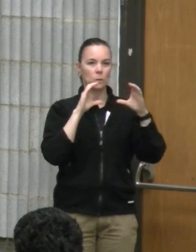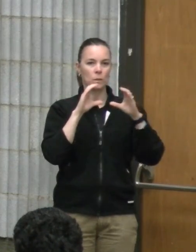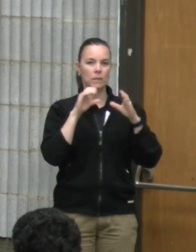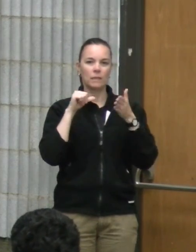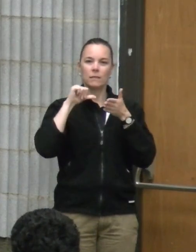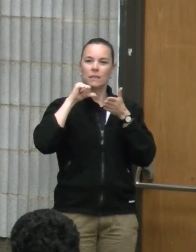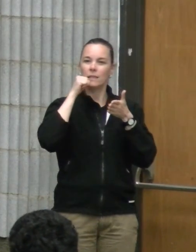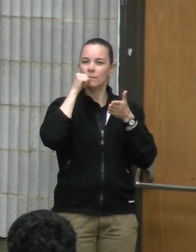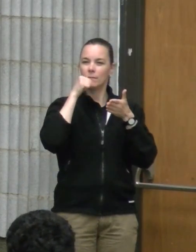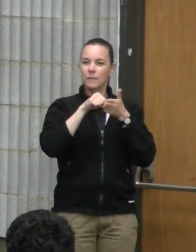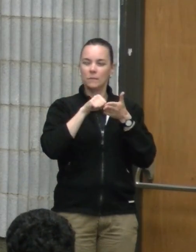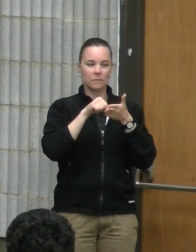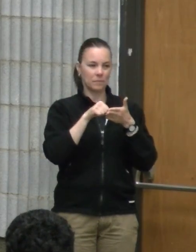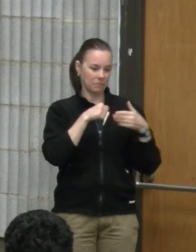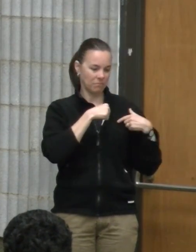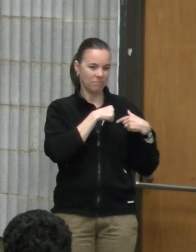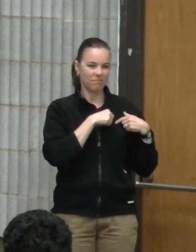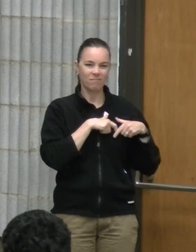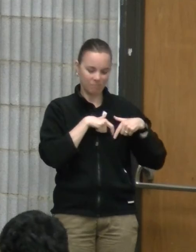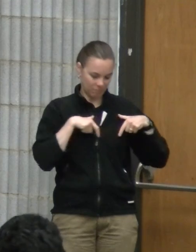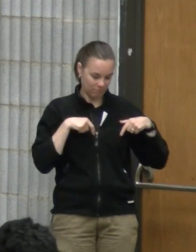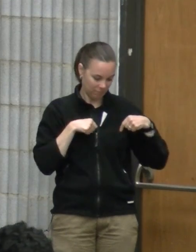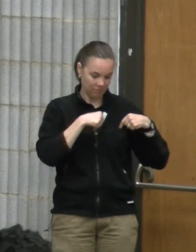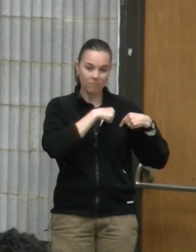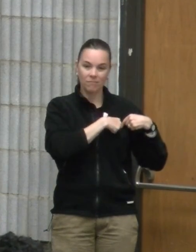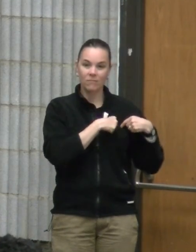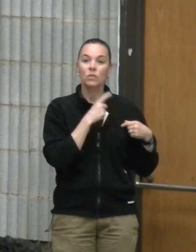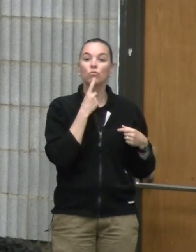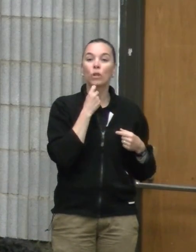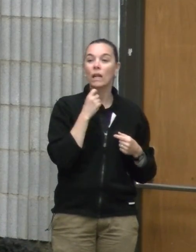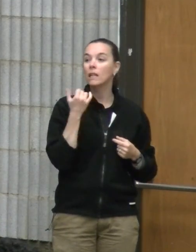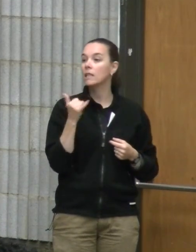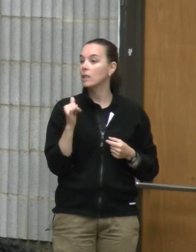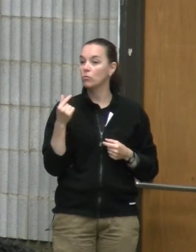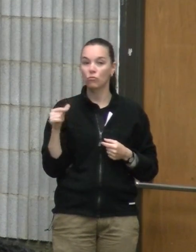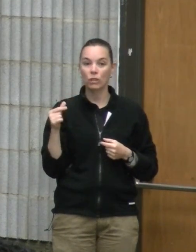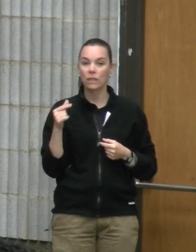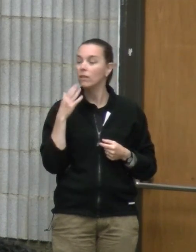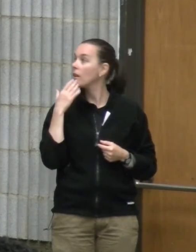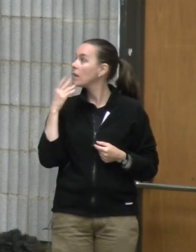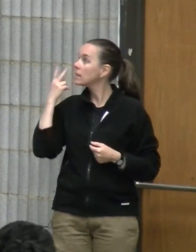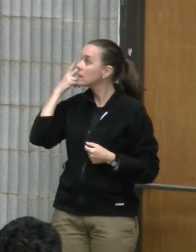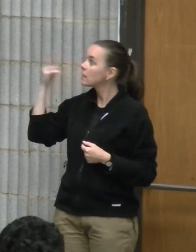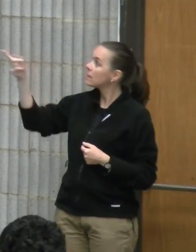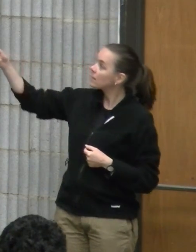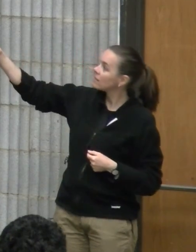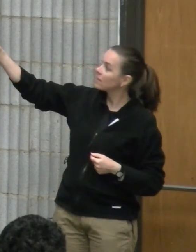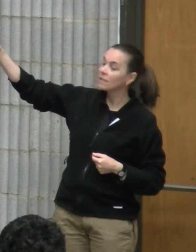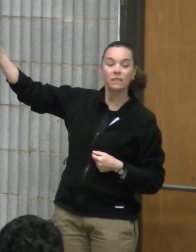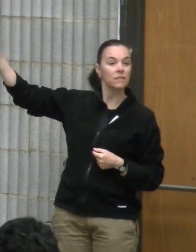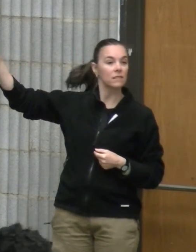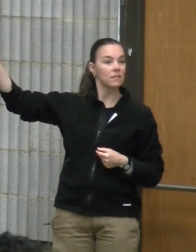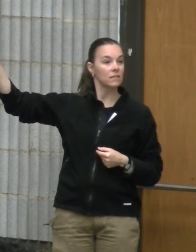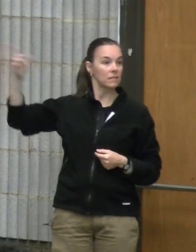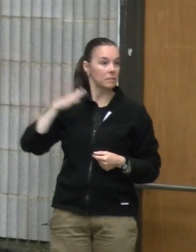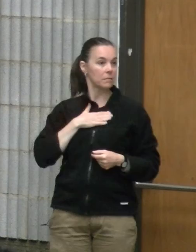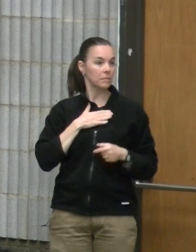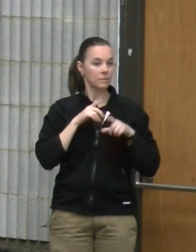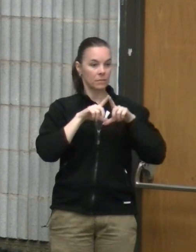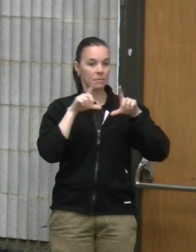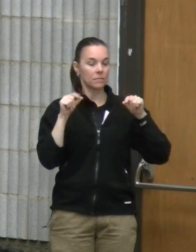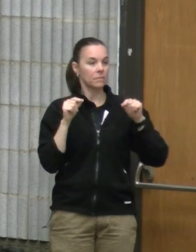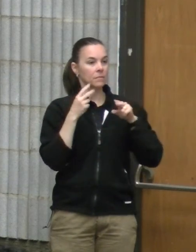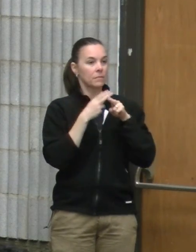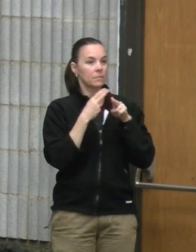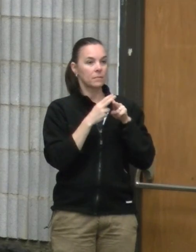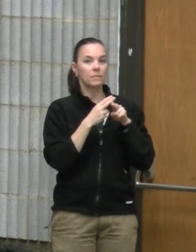should have 3 stickers in your badges. They're red, yellow, and green. As you can see, I have a green sticker on my badge. So